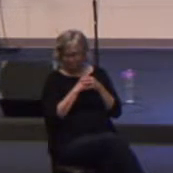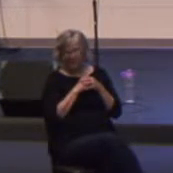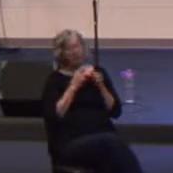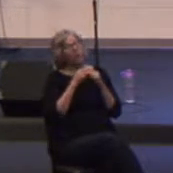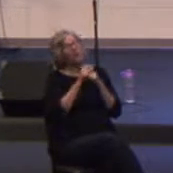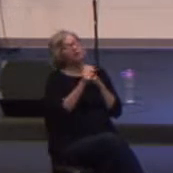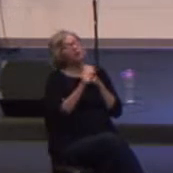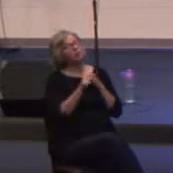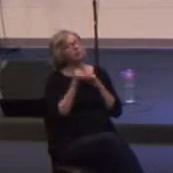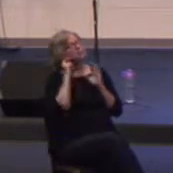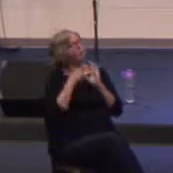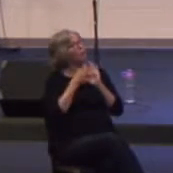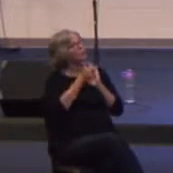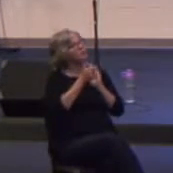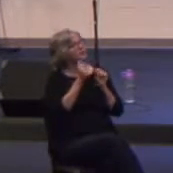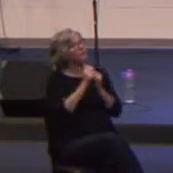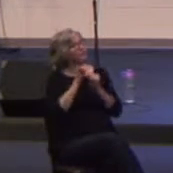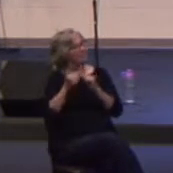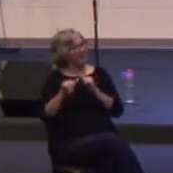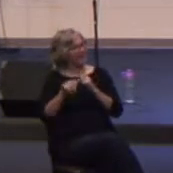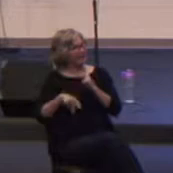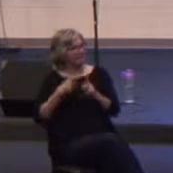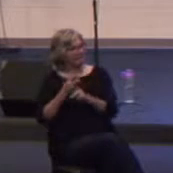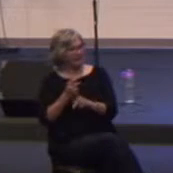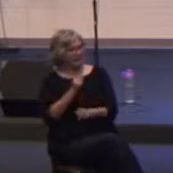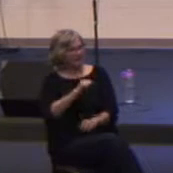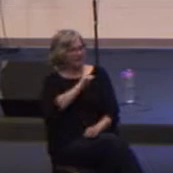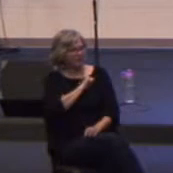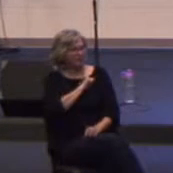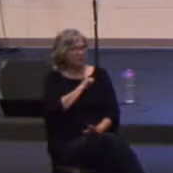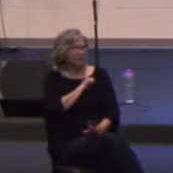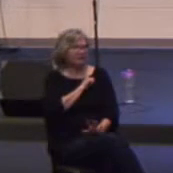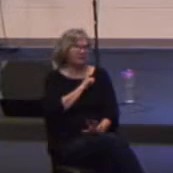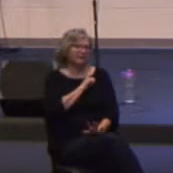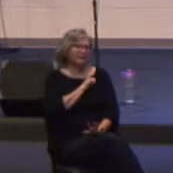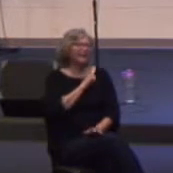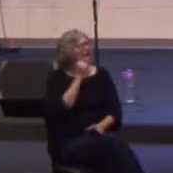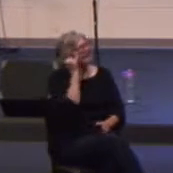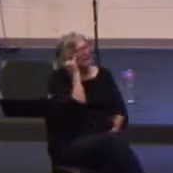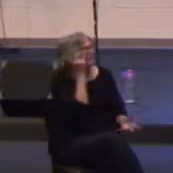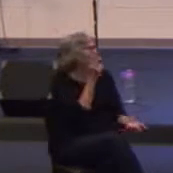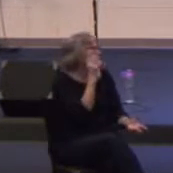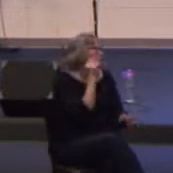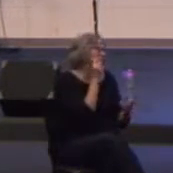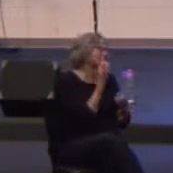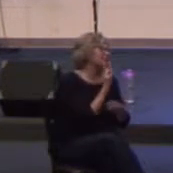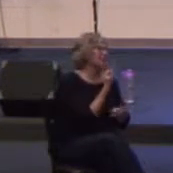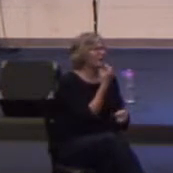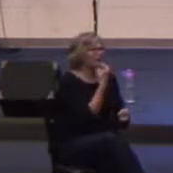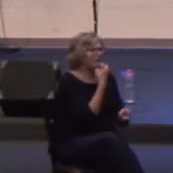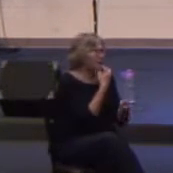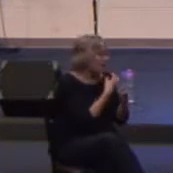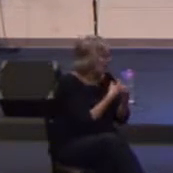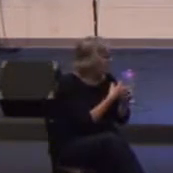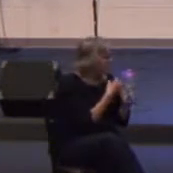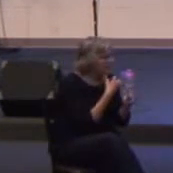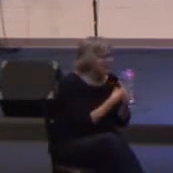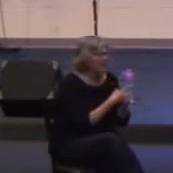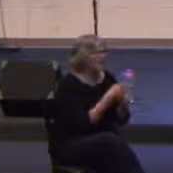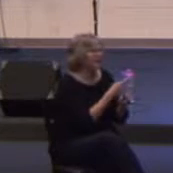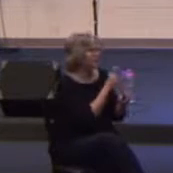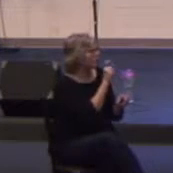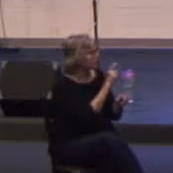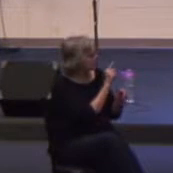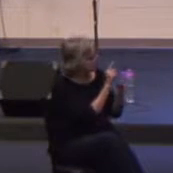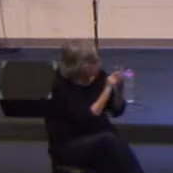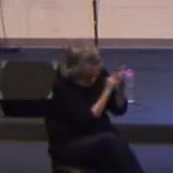with this type of an attitude, again, not meaning, if there's hard things and you need to critique or evaluate or do the hard work of figuring out how to